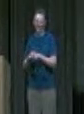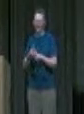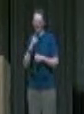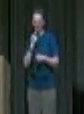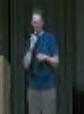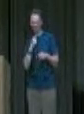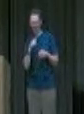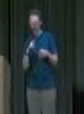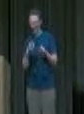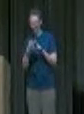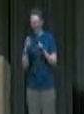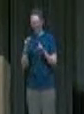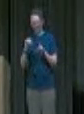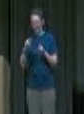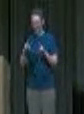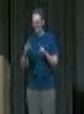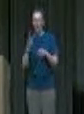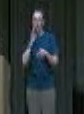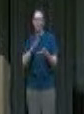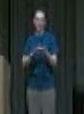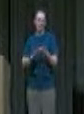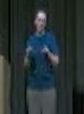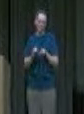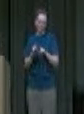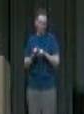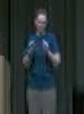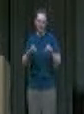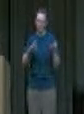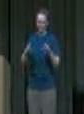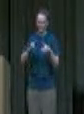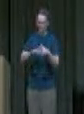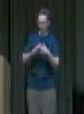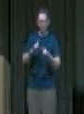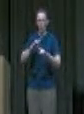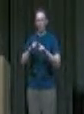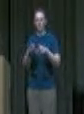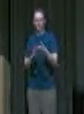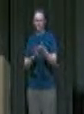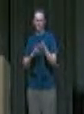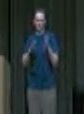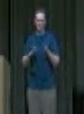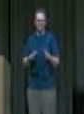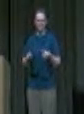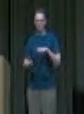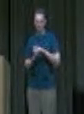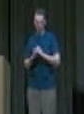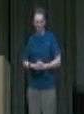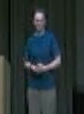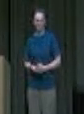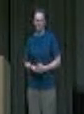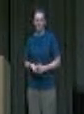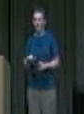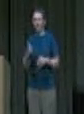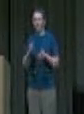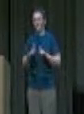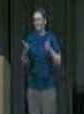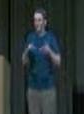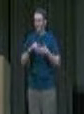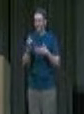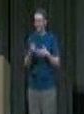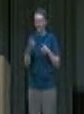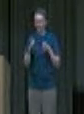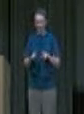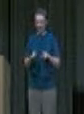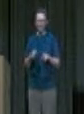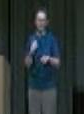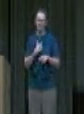red, that area will be cleared as well so that it's ready to go when the construction contractors come on board. And another huge project that is